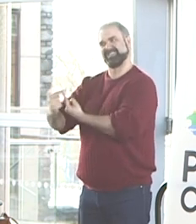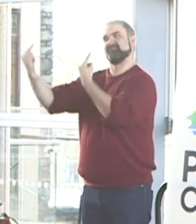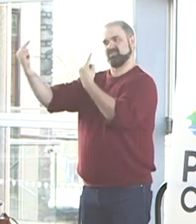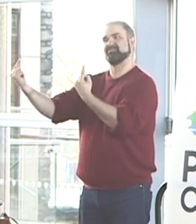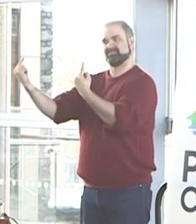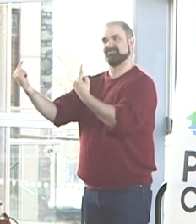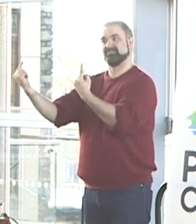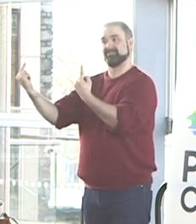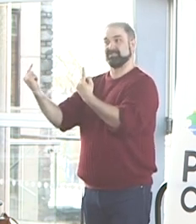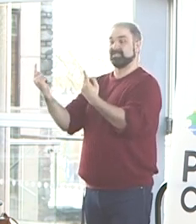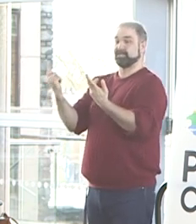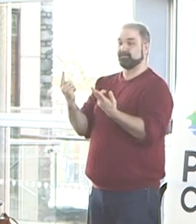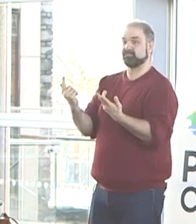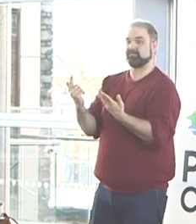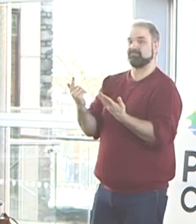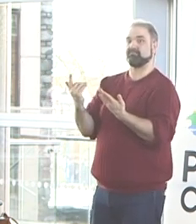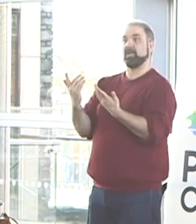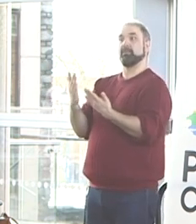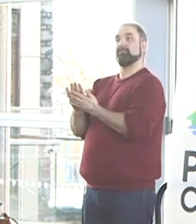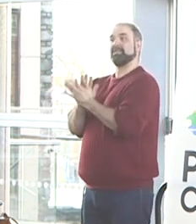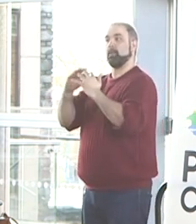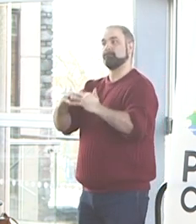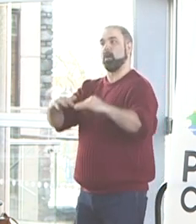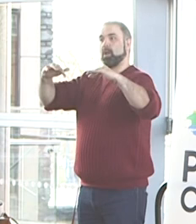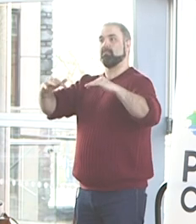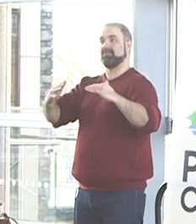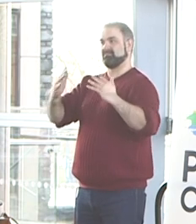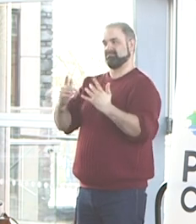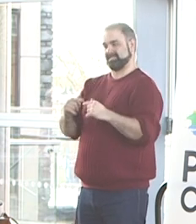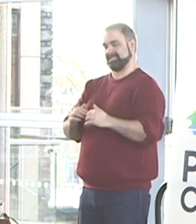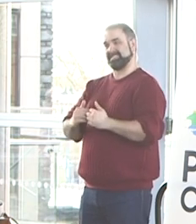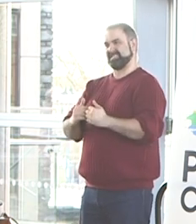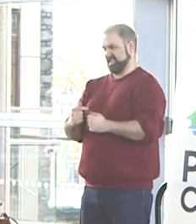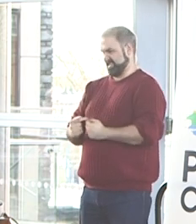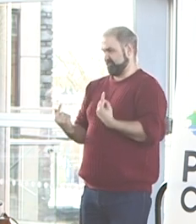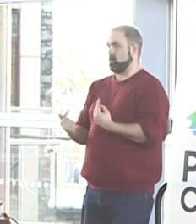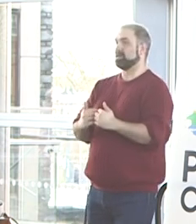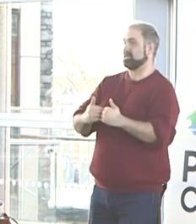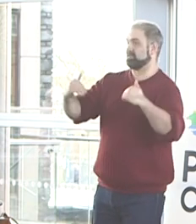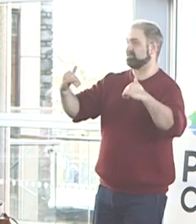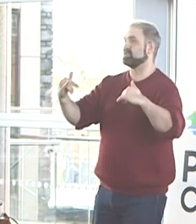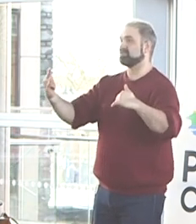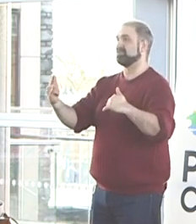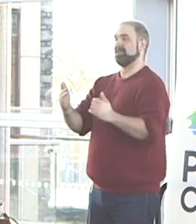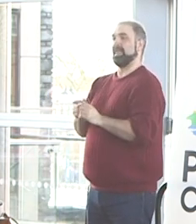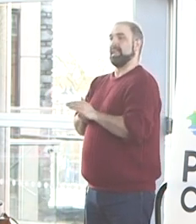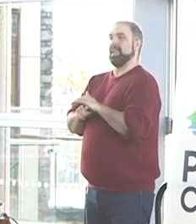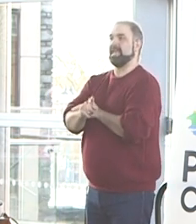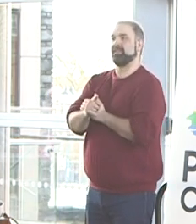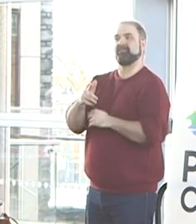It would require an Act of Parliament separate from the current ones for us to leave the European Convention on Human Rights.